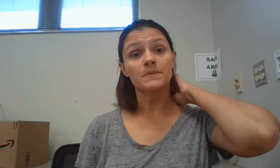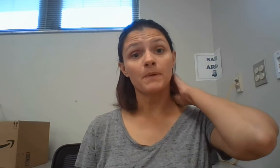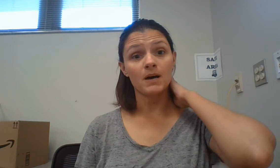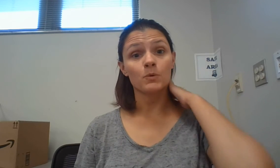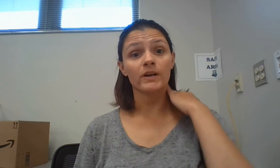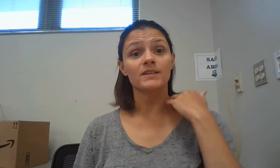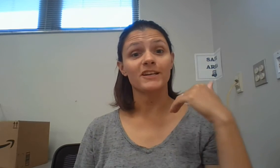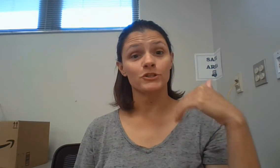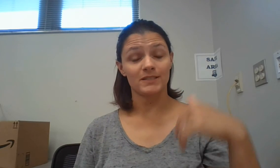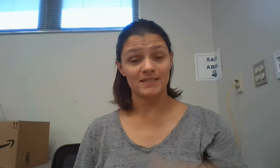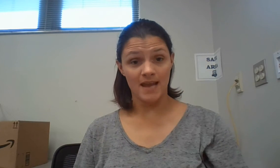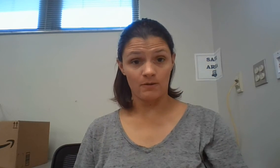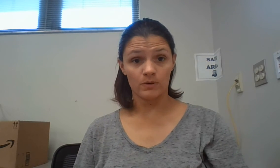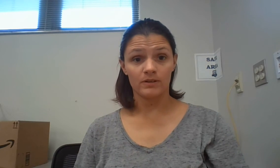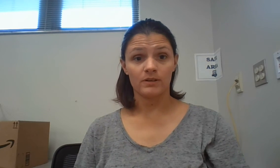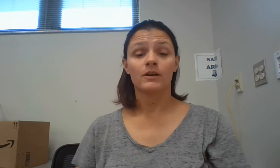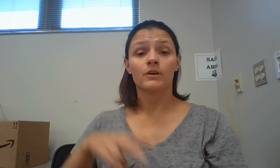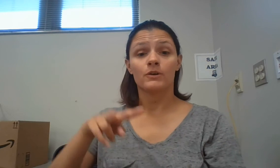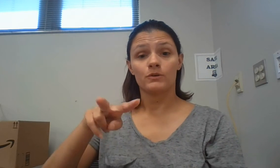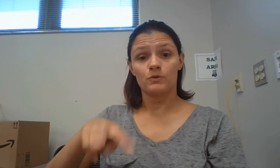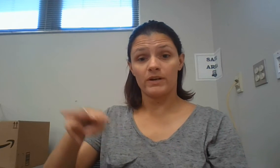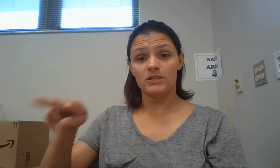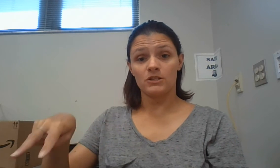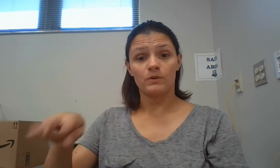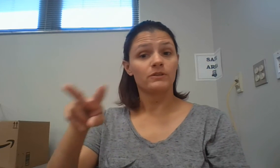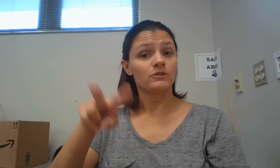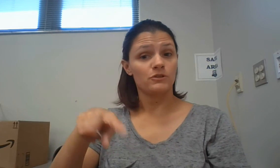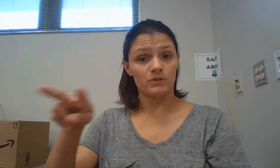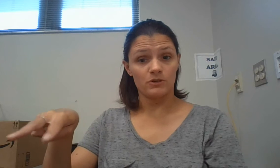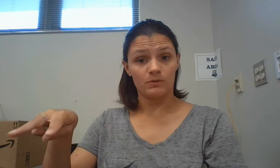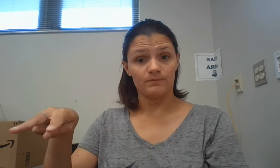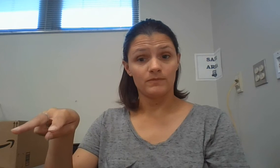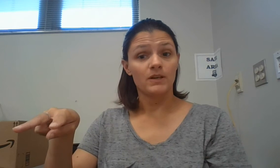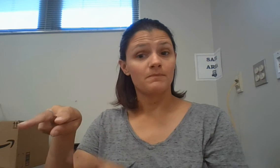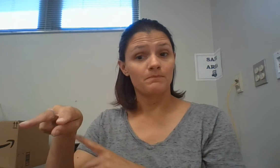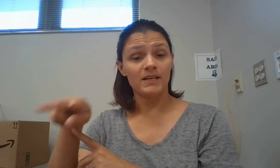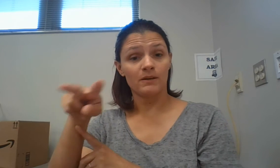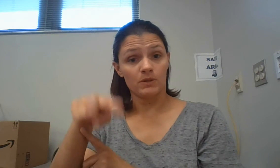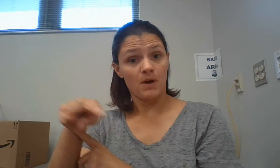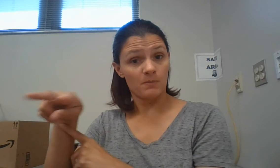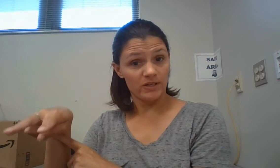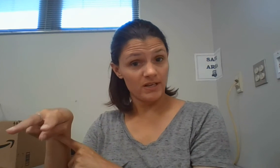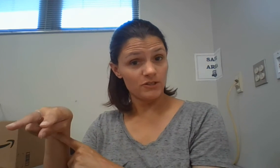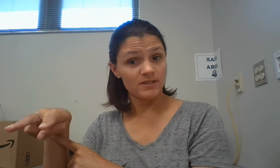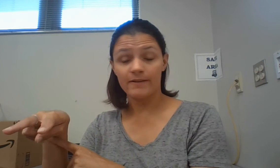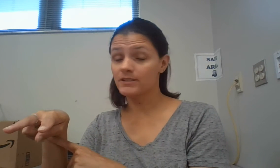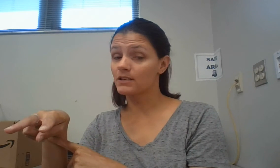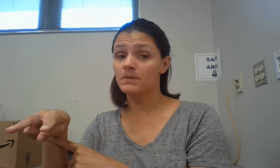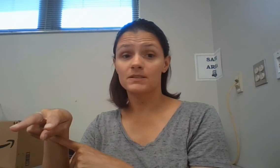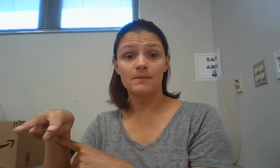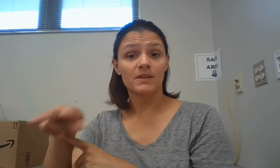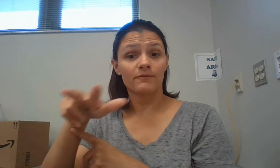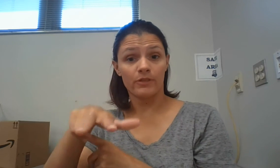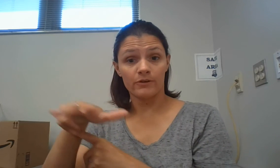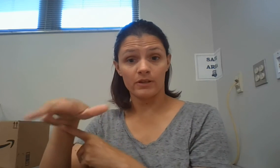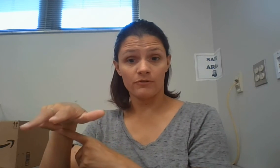be palm orientation down. 22. 2, 2. Meaning, with the palm orientation down, it's going to be the same thing for 33,